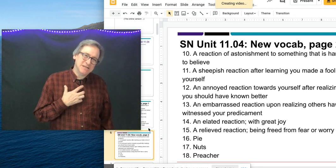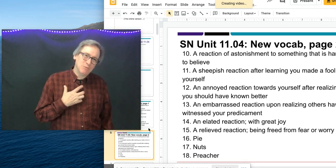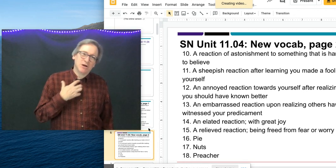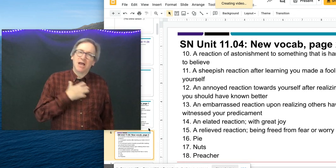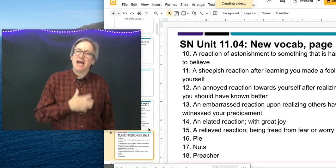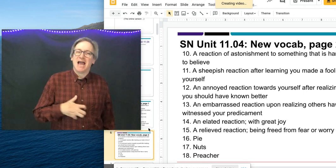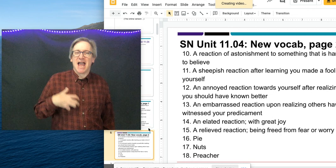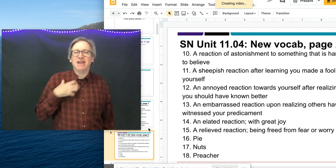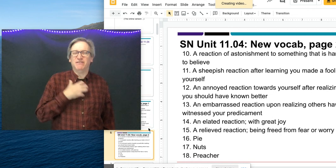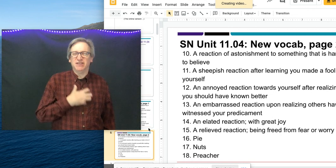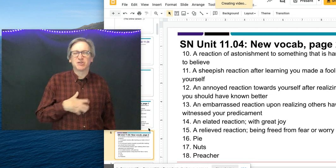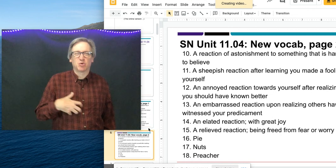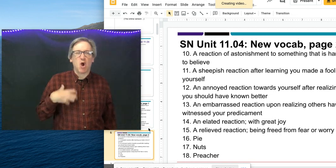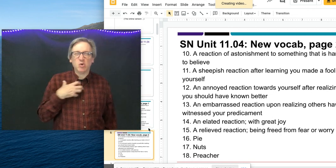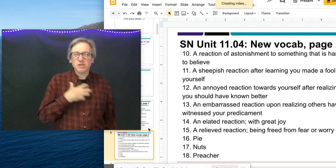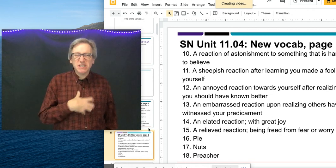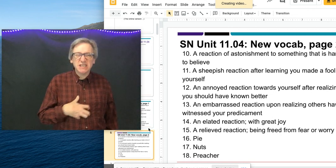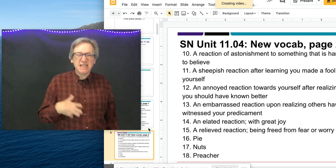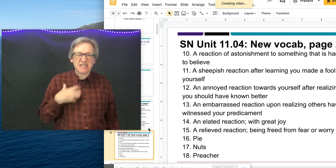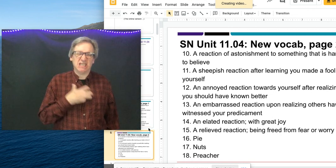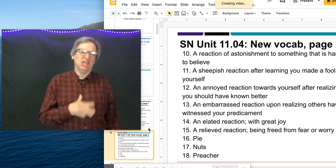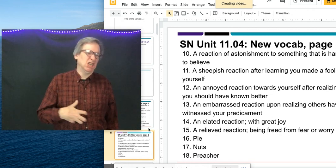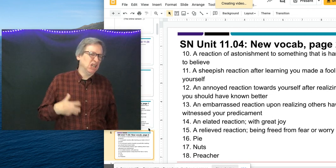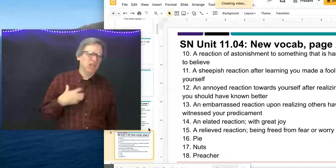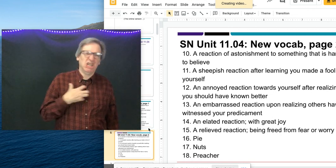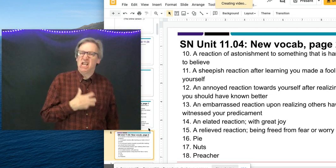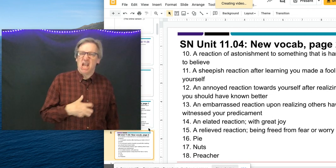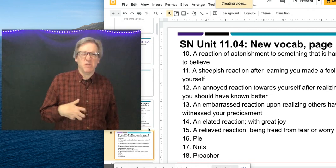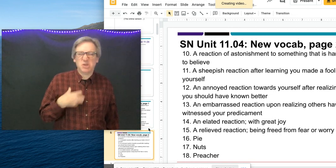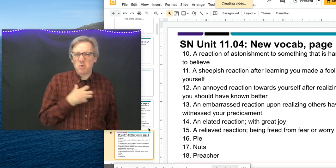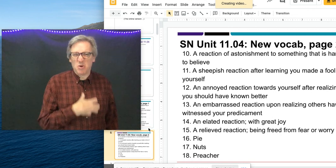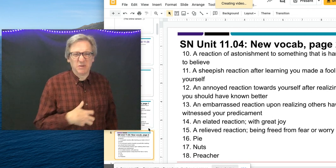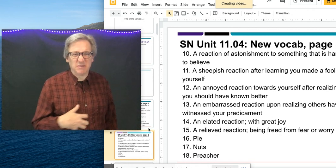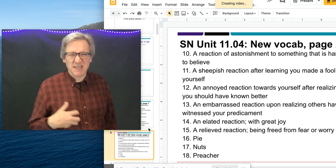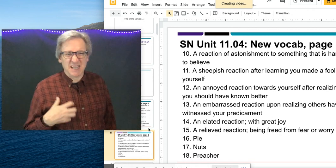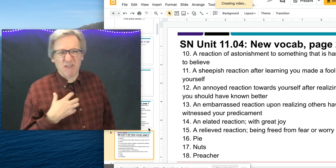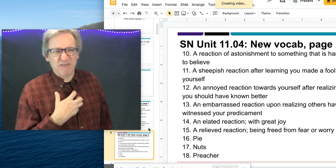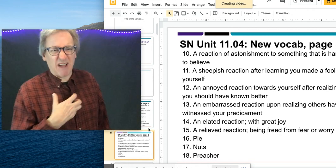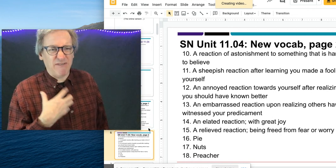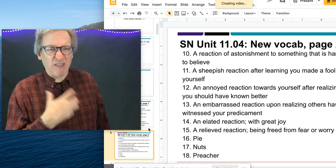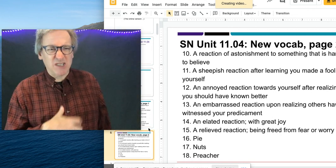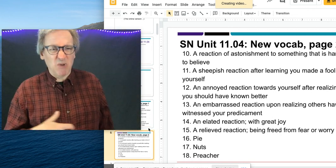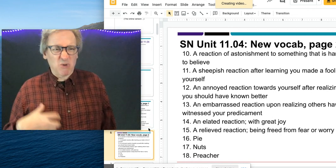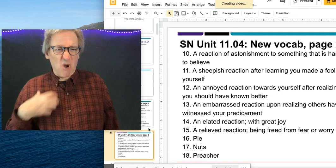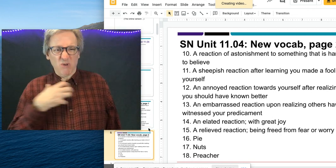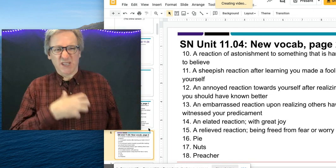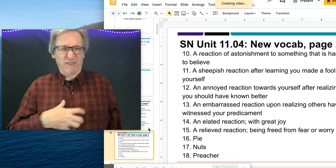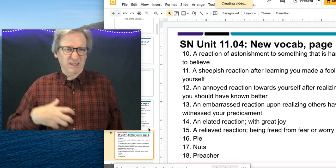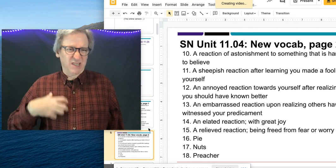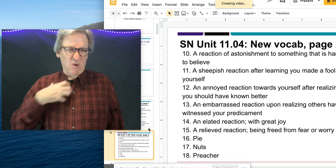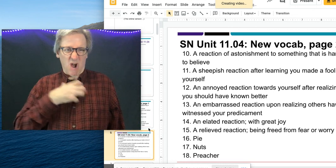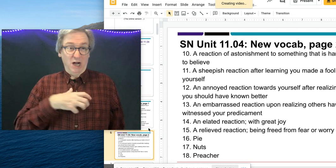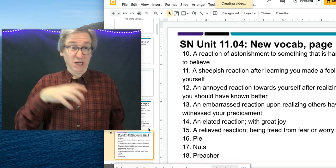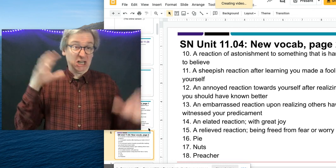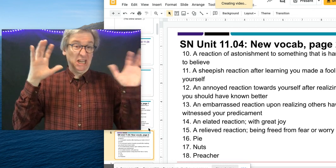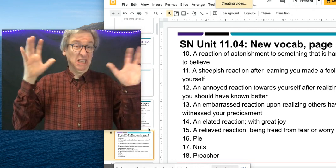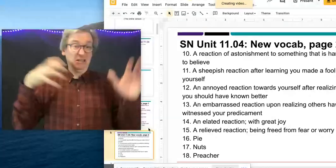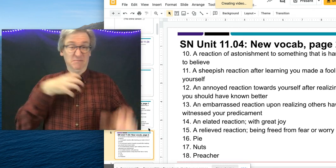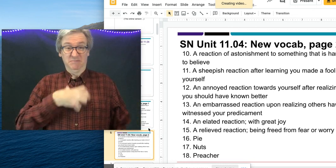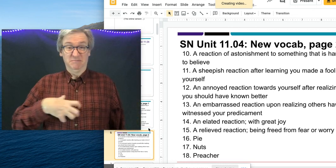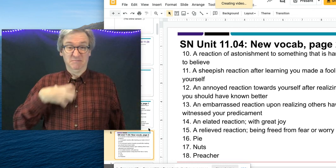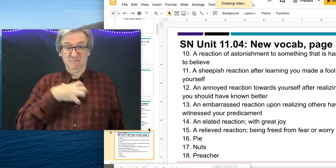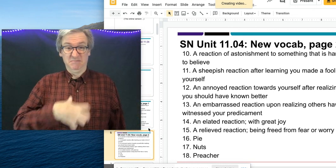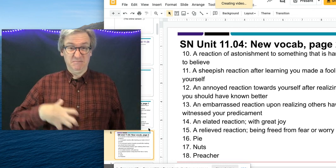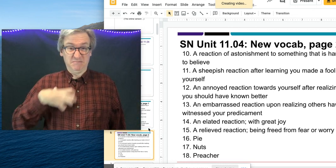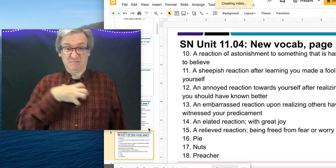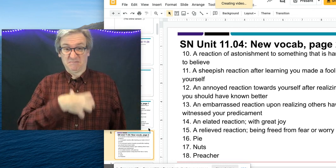It's going to seem weird. It feels gross. I was so annoyed with myself. I felt so gross. I felt so unclean.